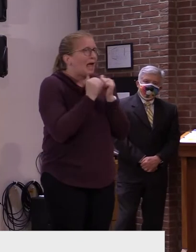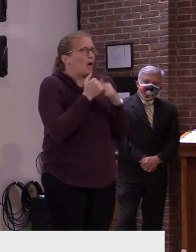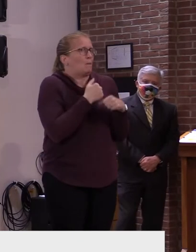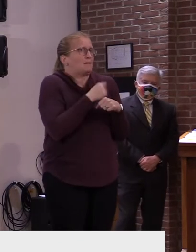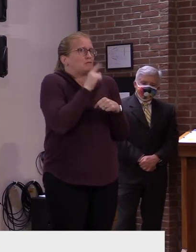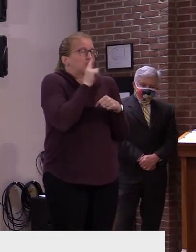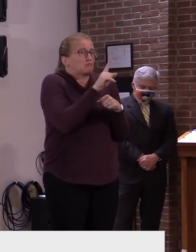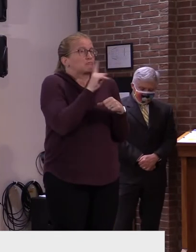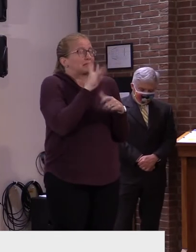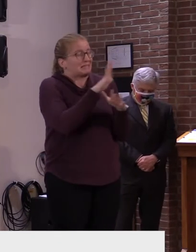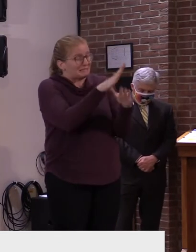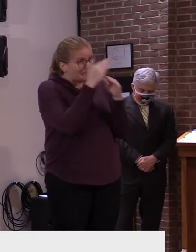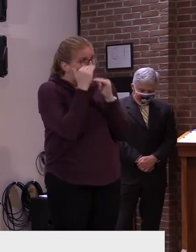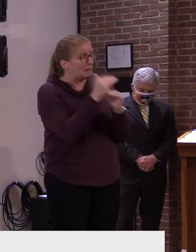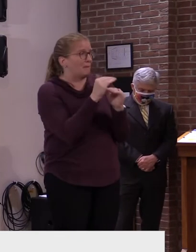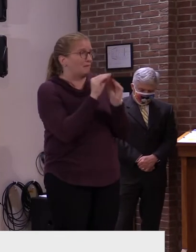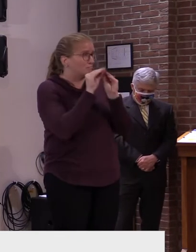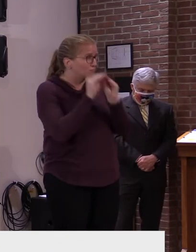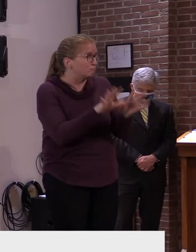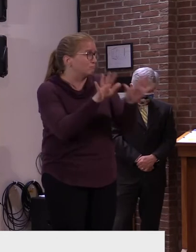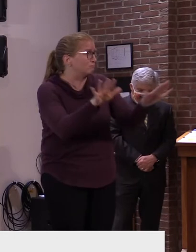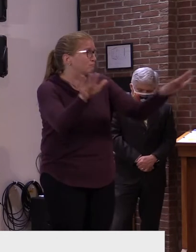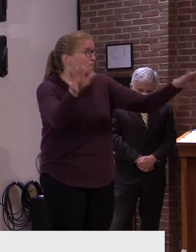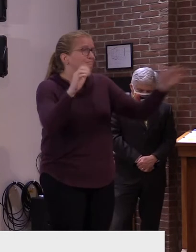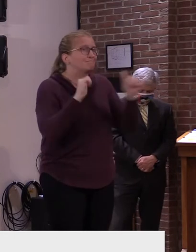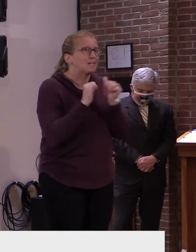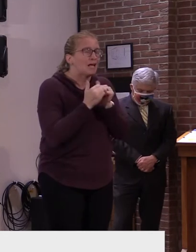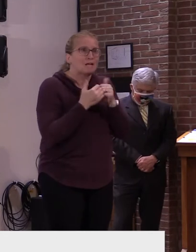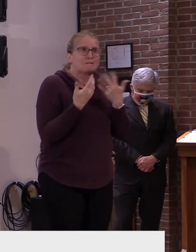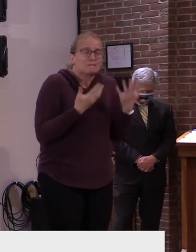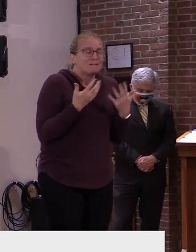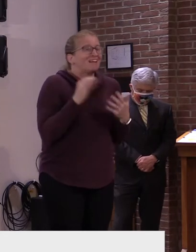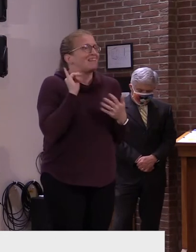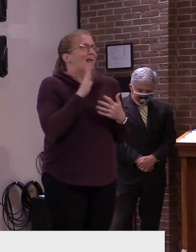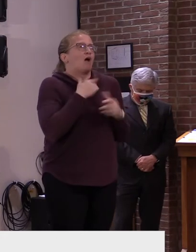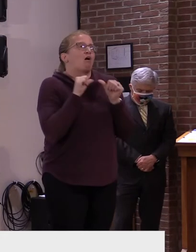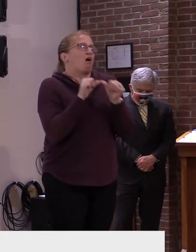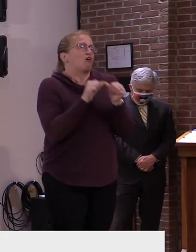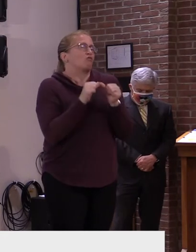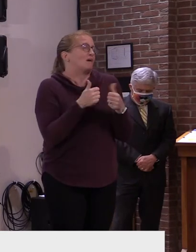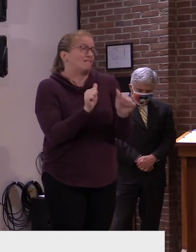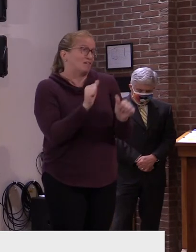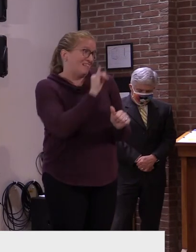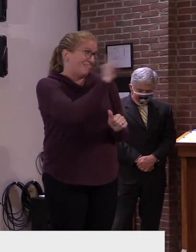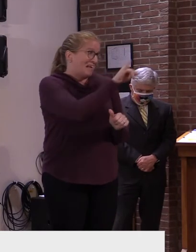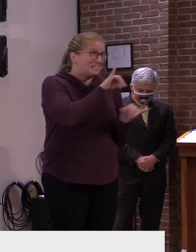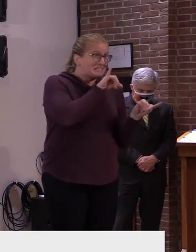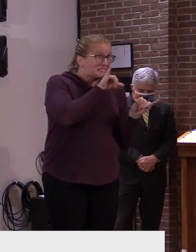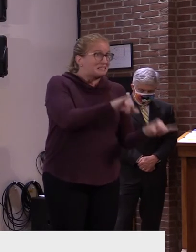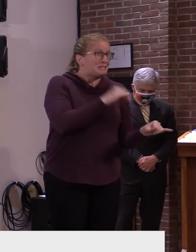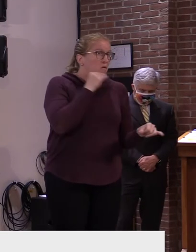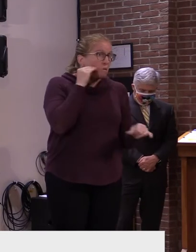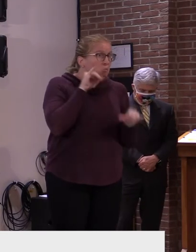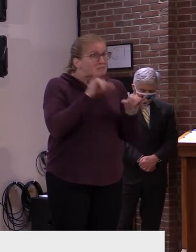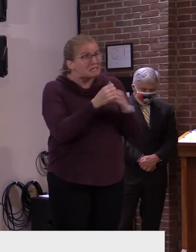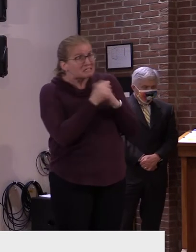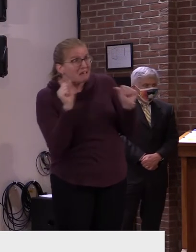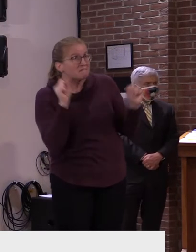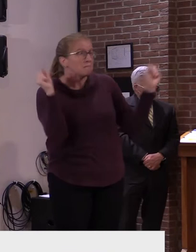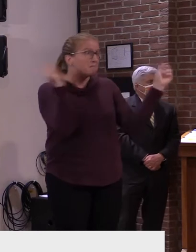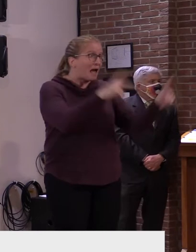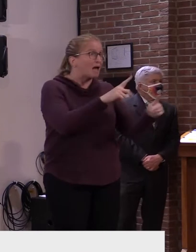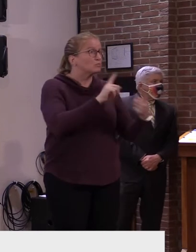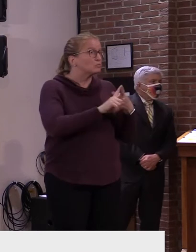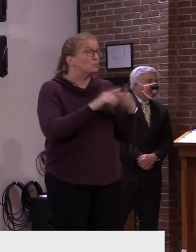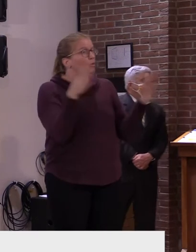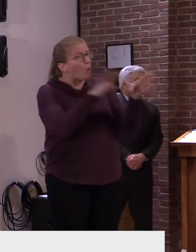this this virus so it's an ongoing effort nothing's off the table but but certainly we want to live within the